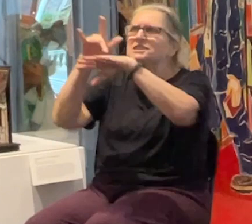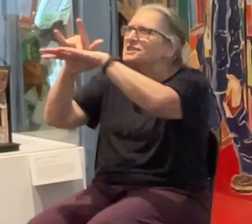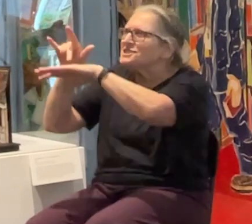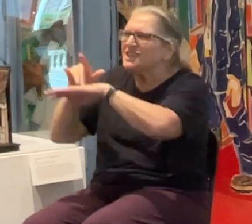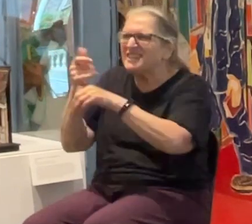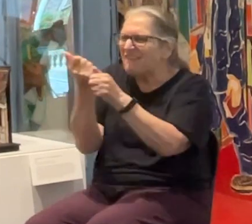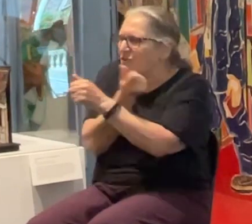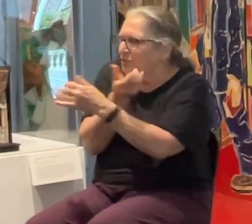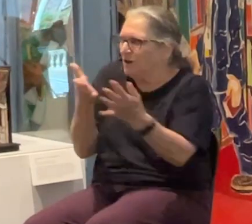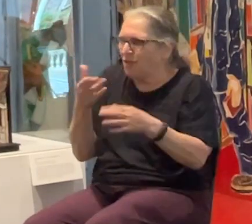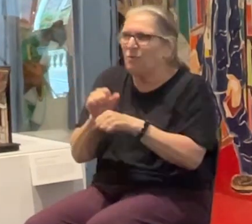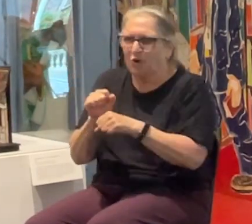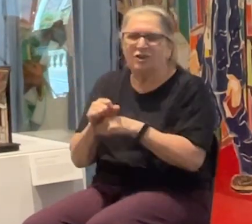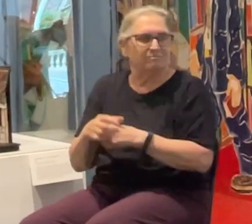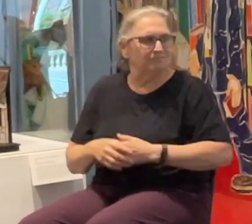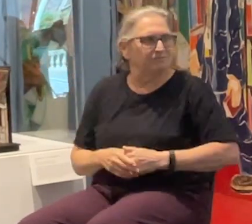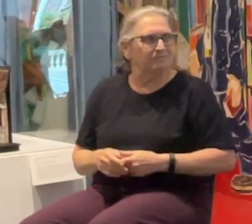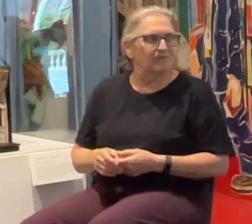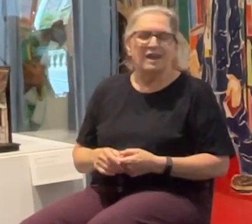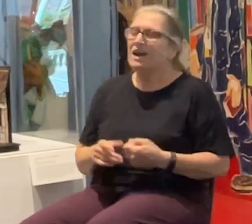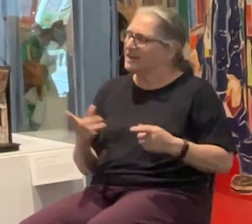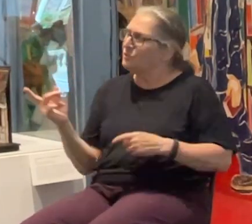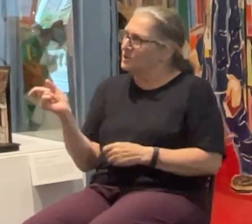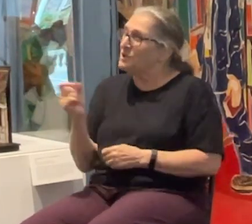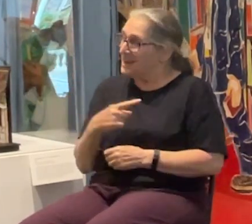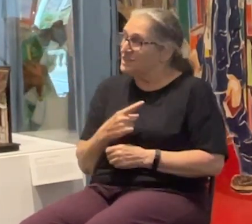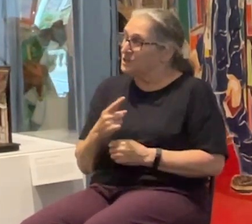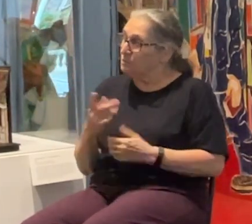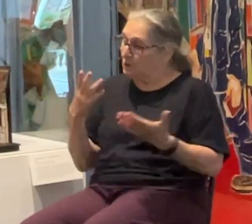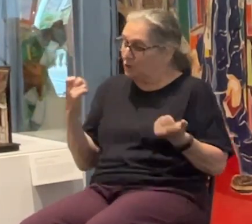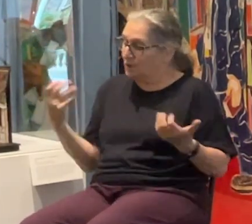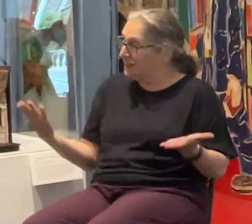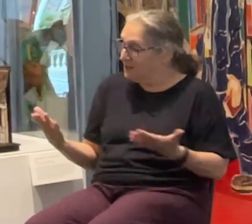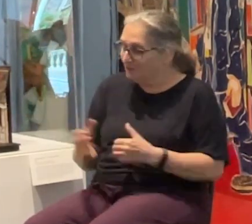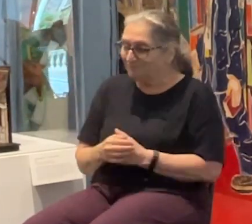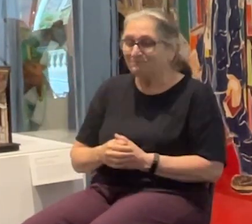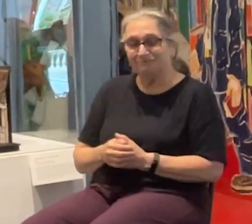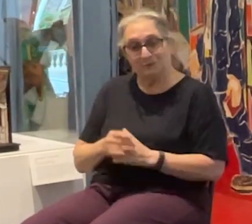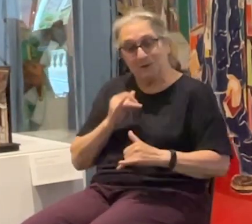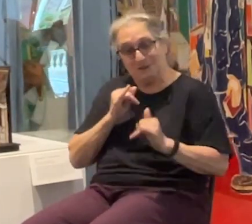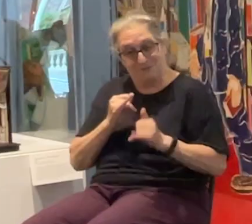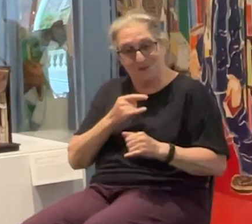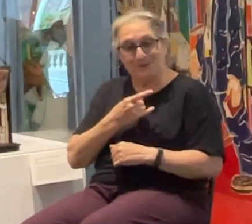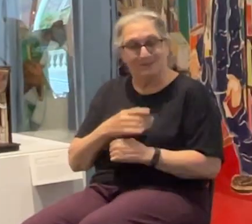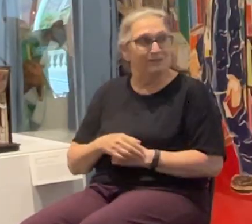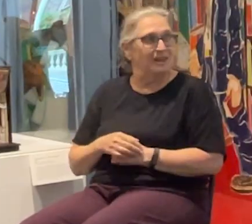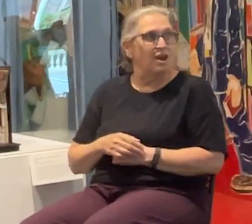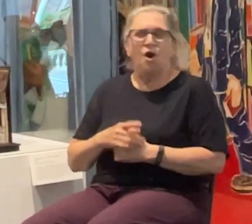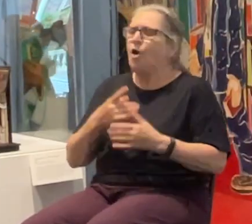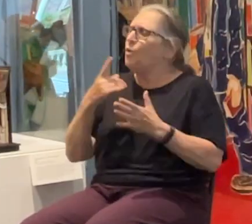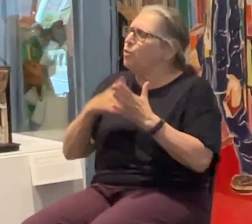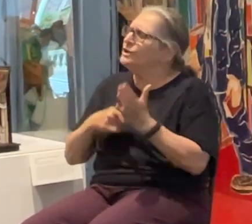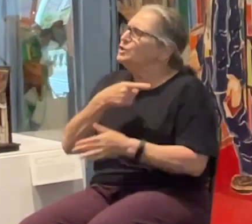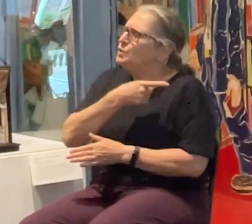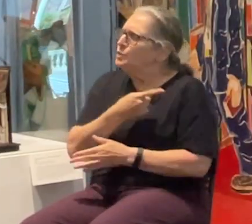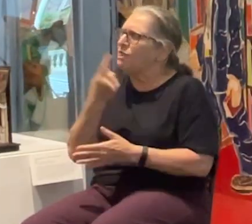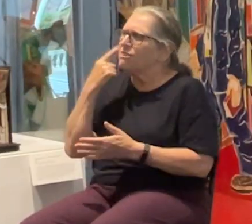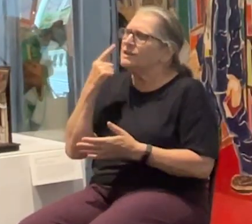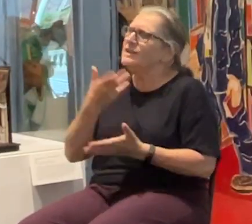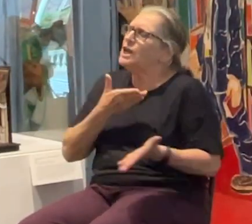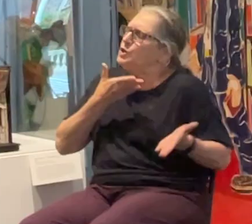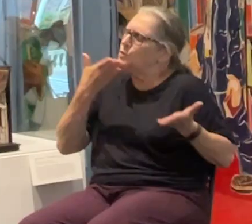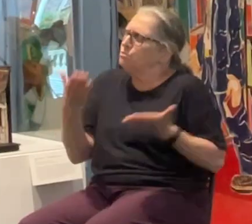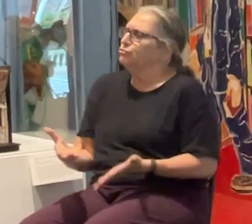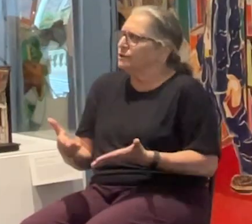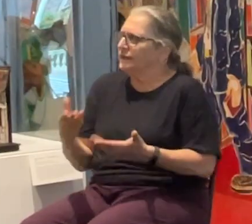ask you, because we're interviewing you, what do you think that you bring? Like, what do you bring when